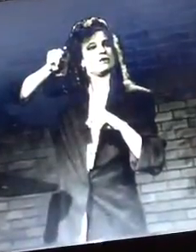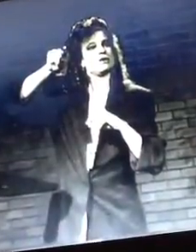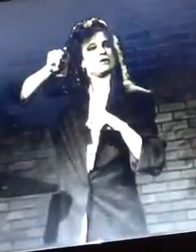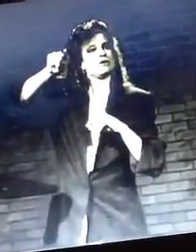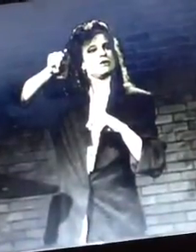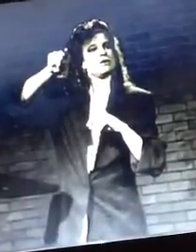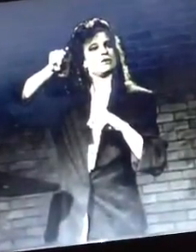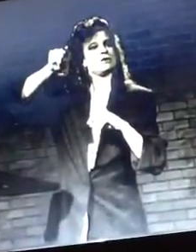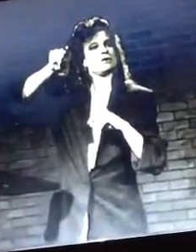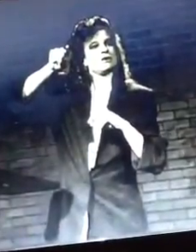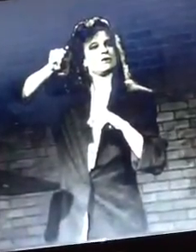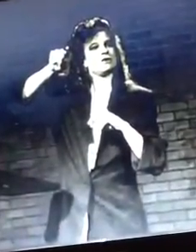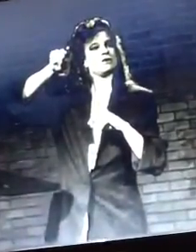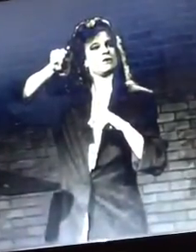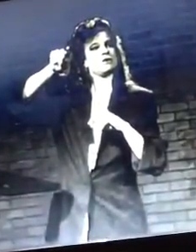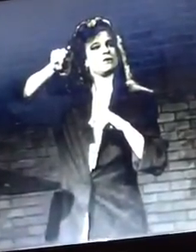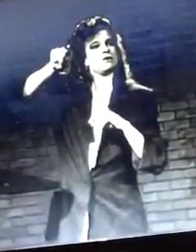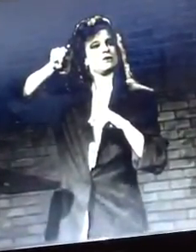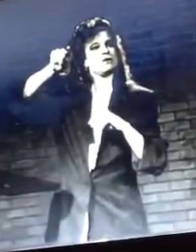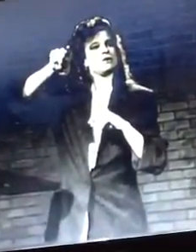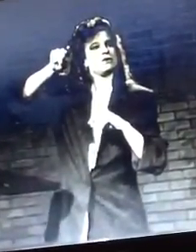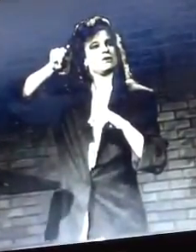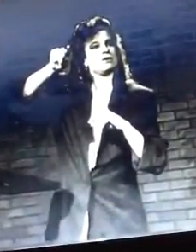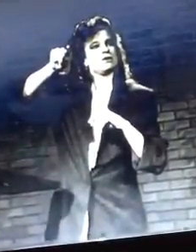Within the Title I, it is regarding to employment.